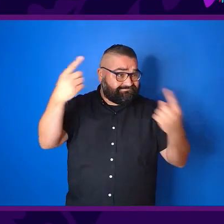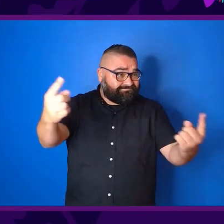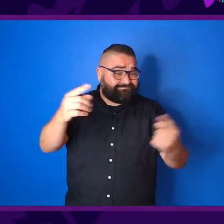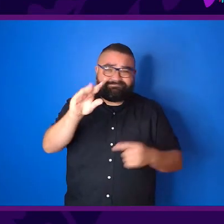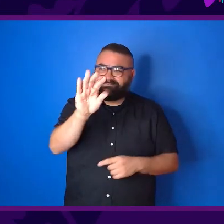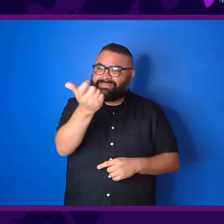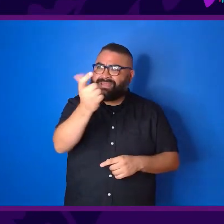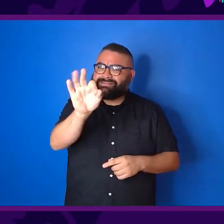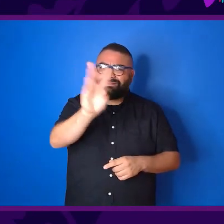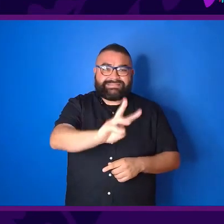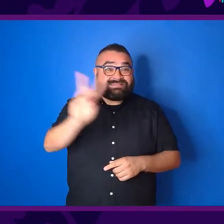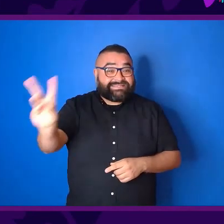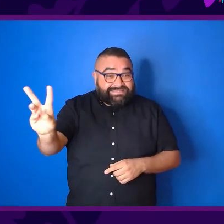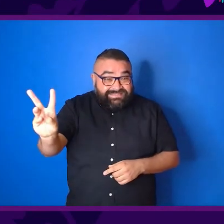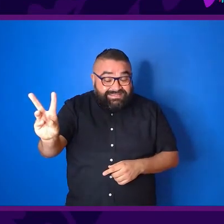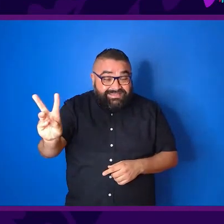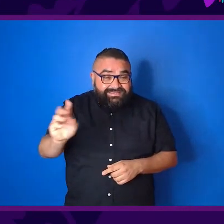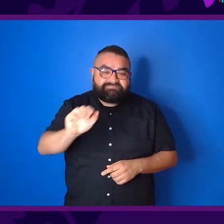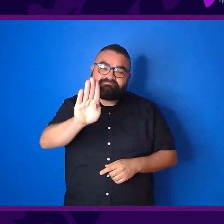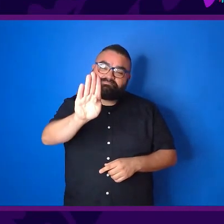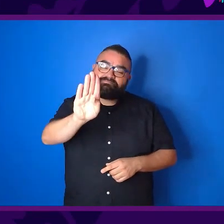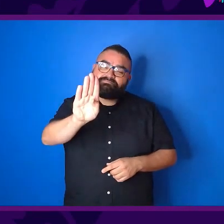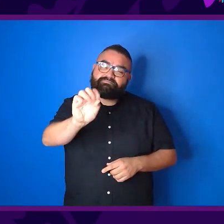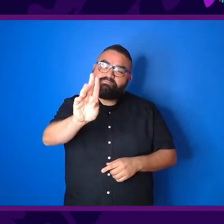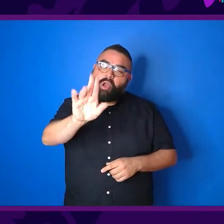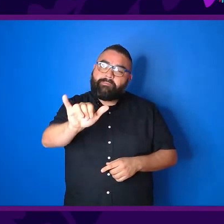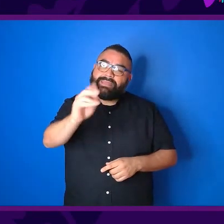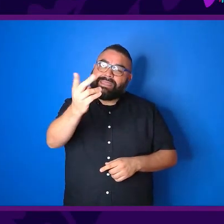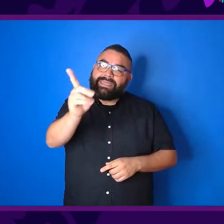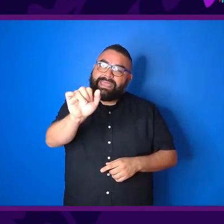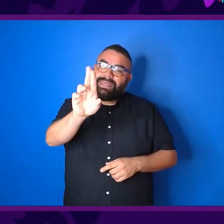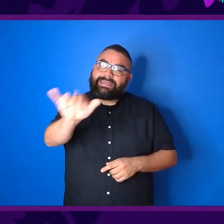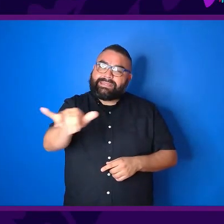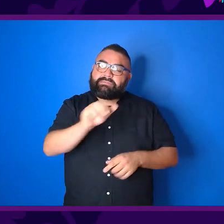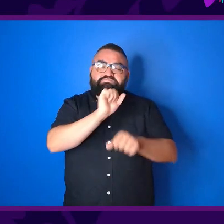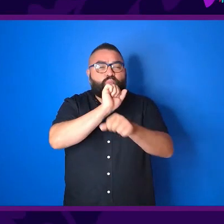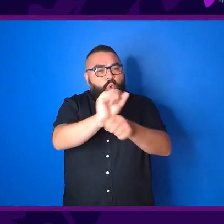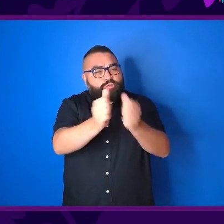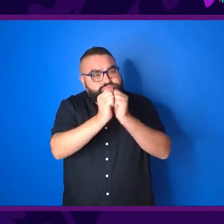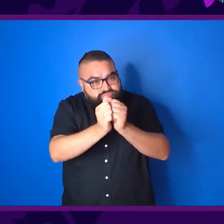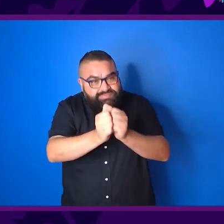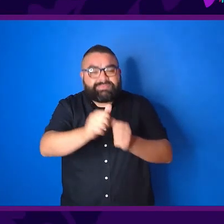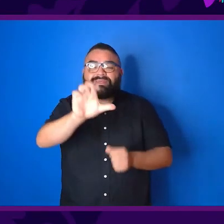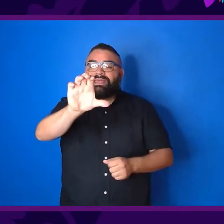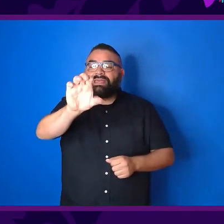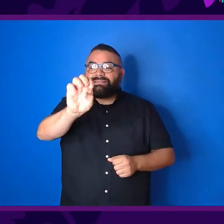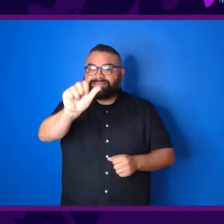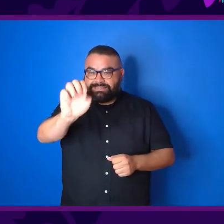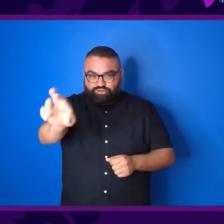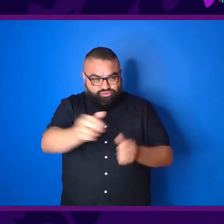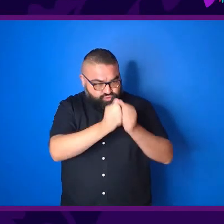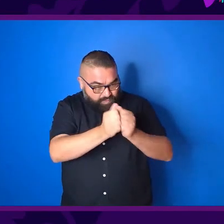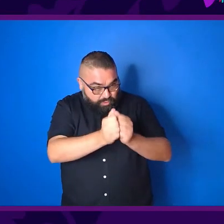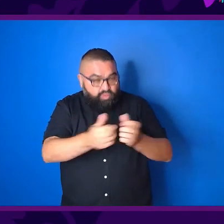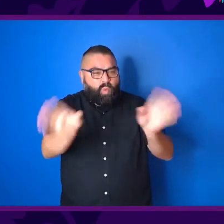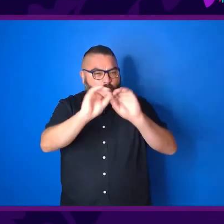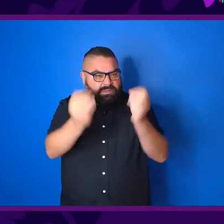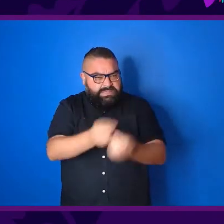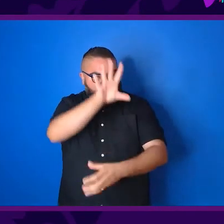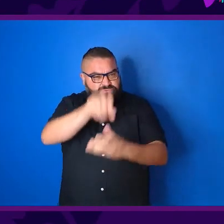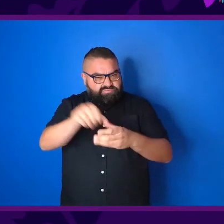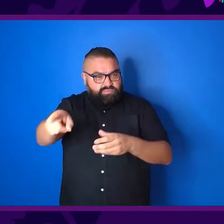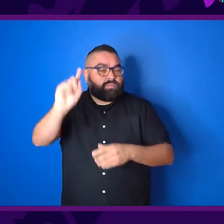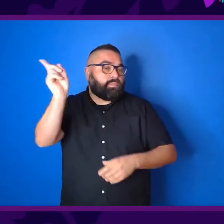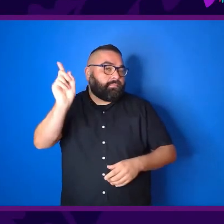dad, Bobby Kennedy, worked with Dolores and Cesar on farm workers issues in California. And we've been